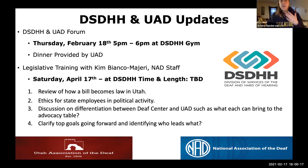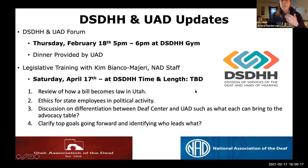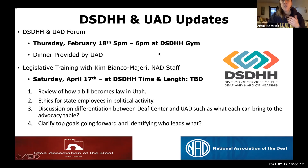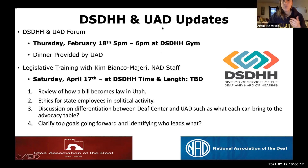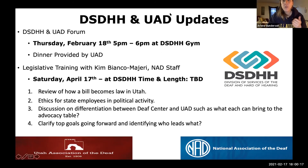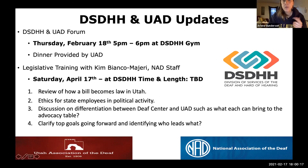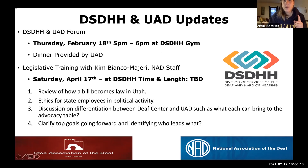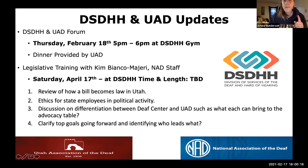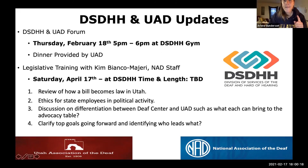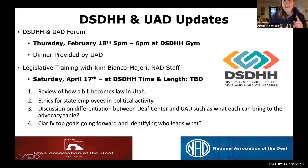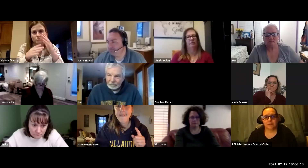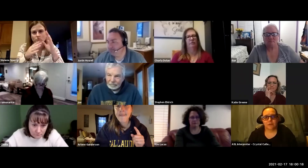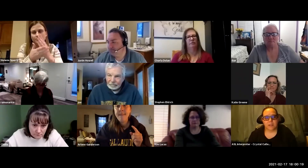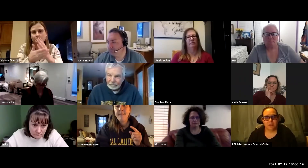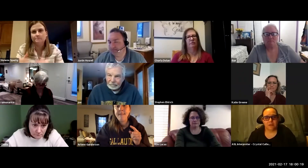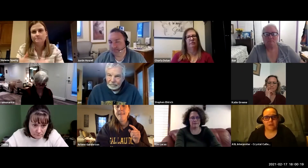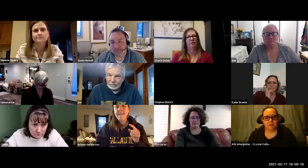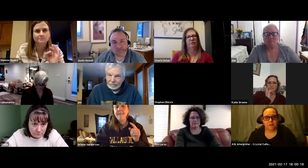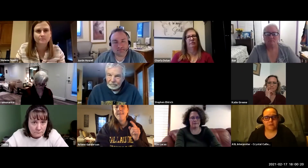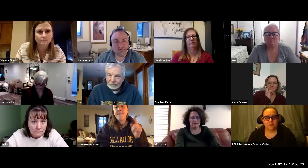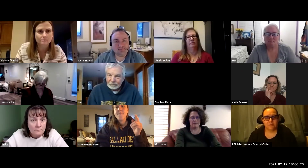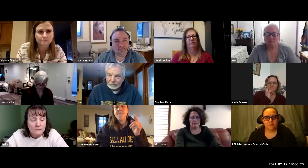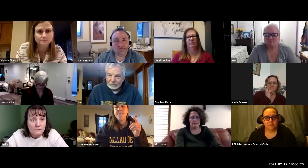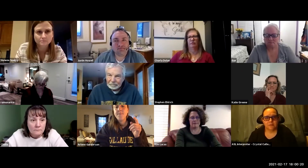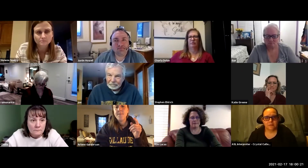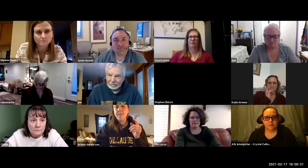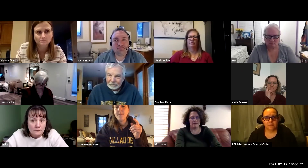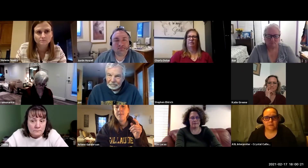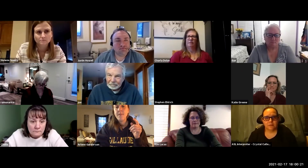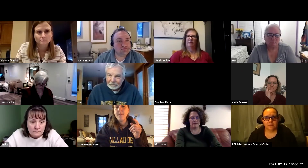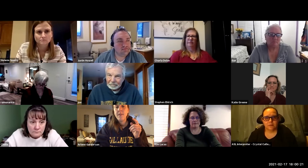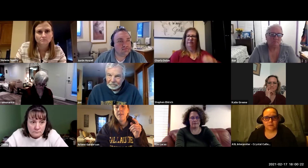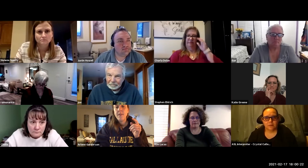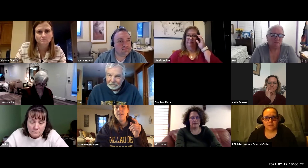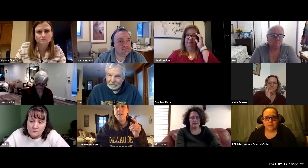Good on that? Okay. So then,